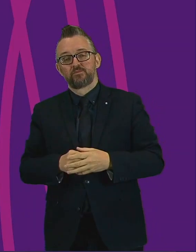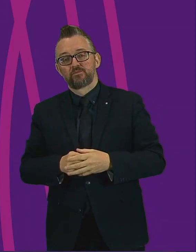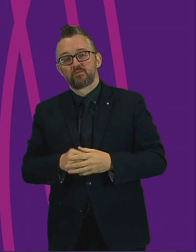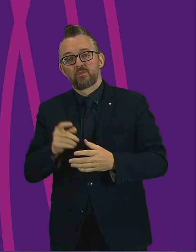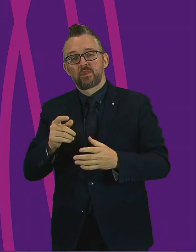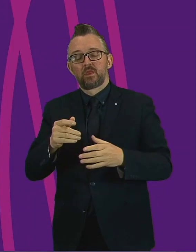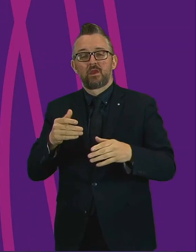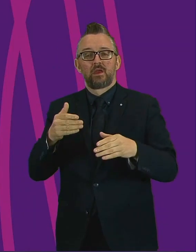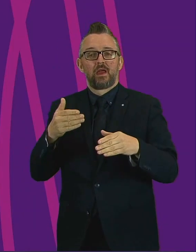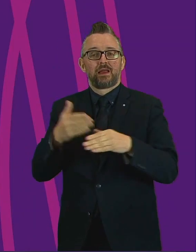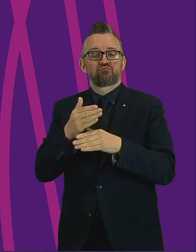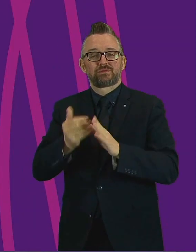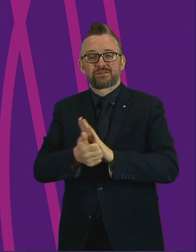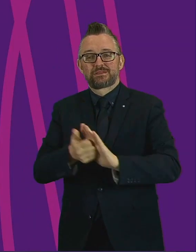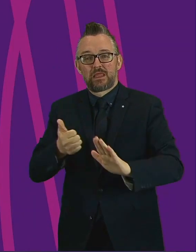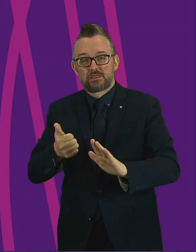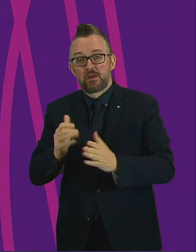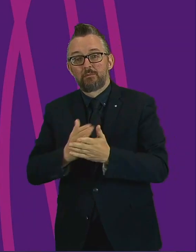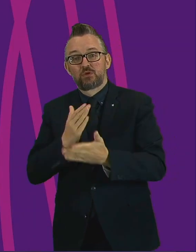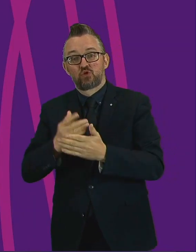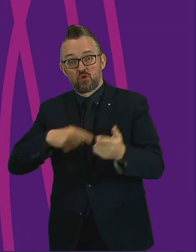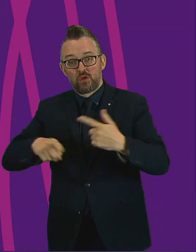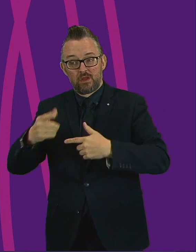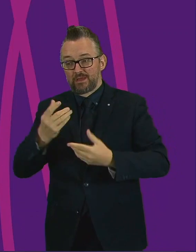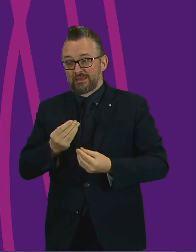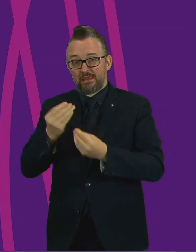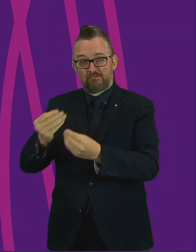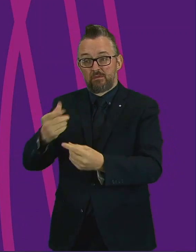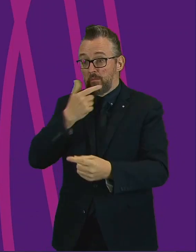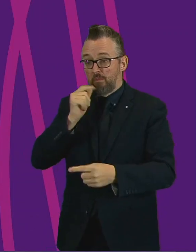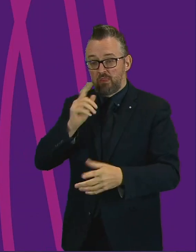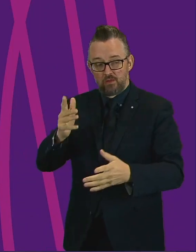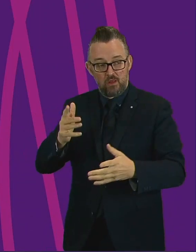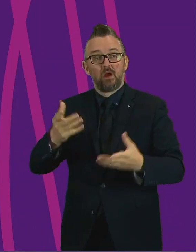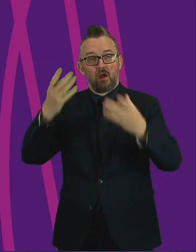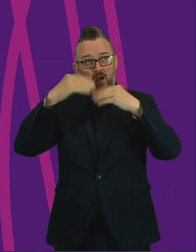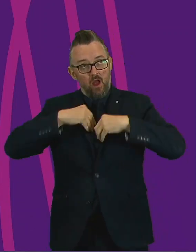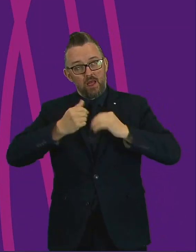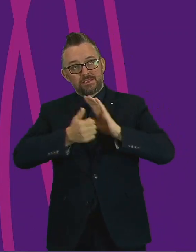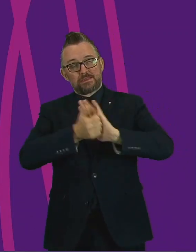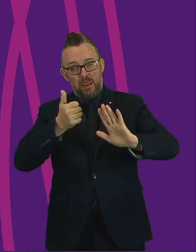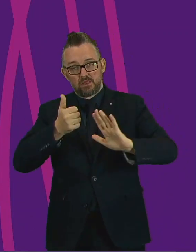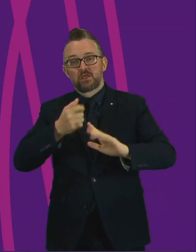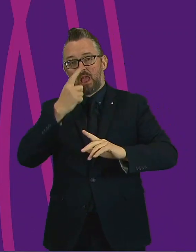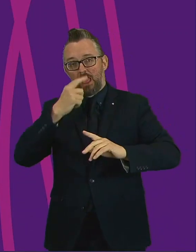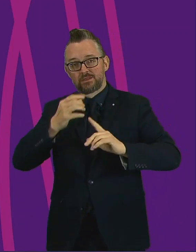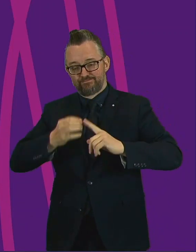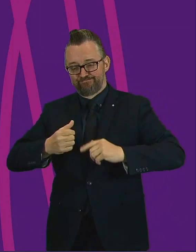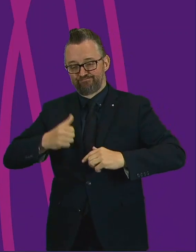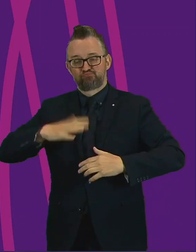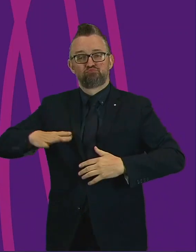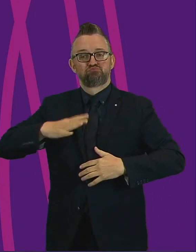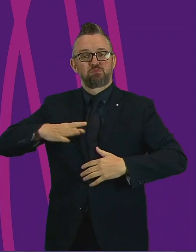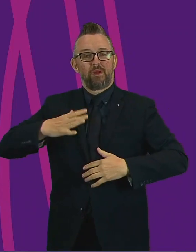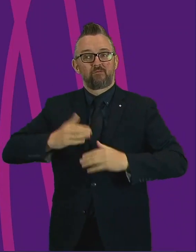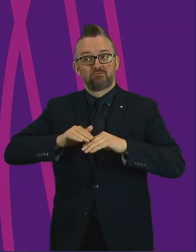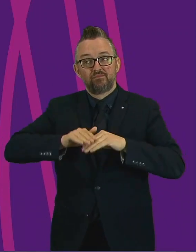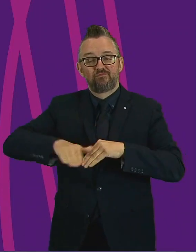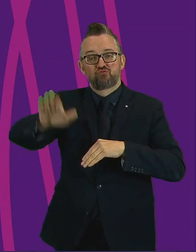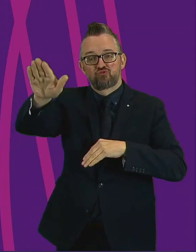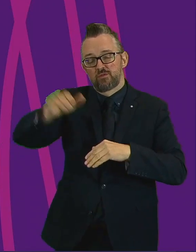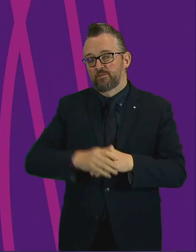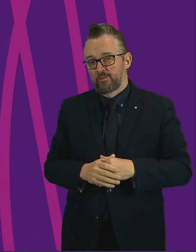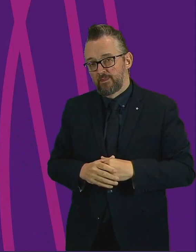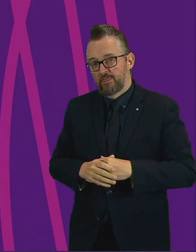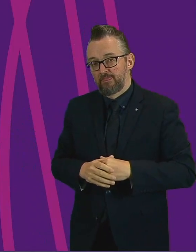Strategic Board will also ensure that we're helping to equip people with the skills they need for the future. It will report back to us later this month. I would point out that in Scotland we do